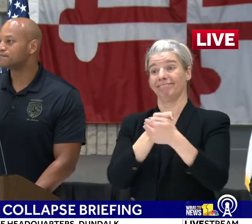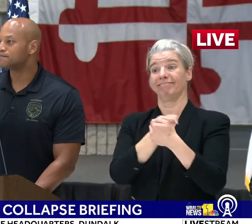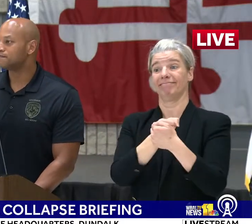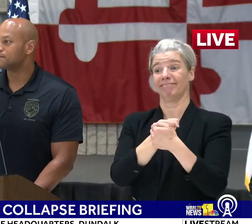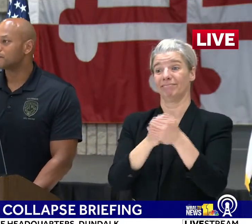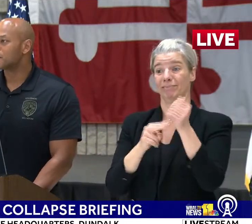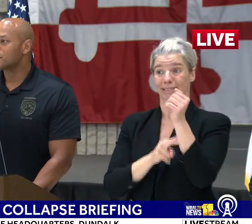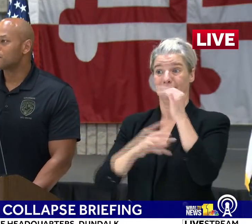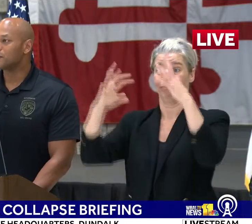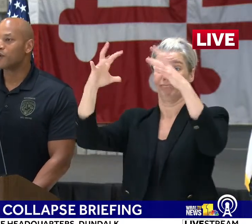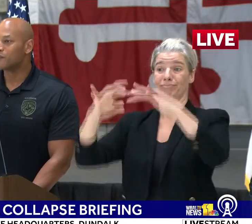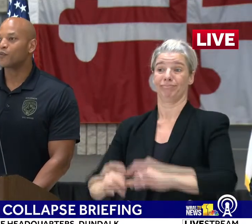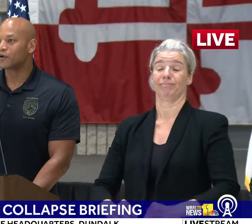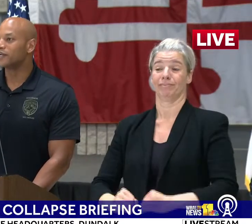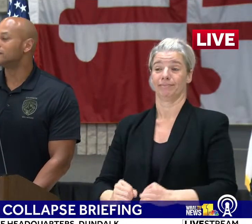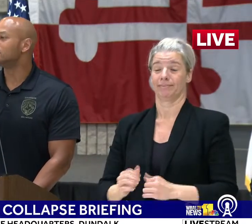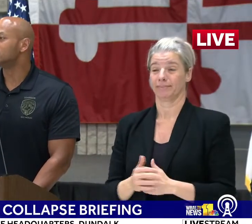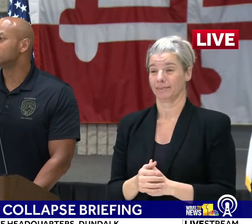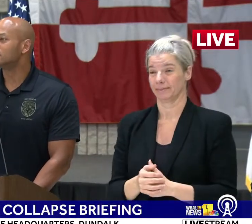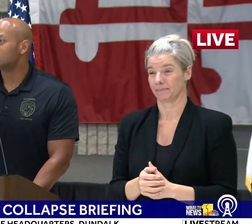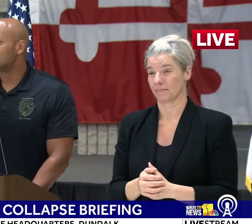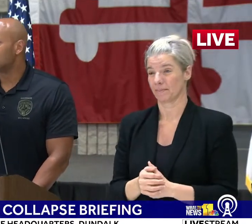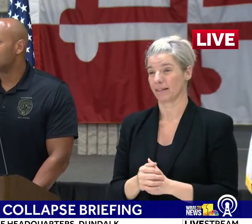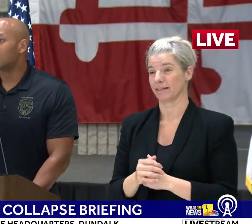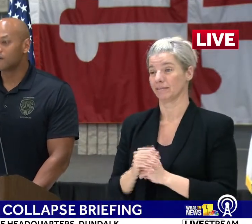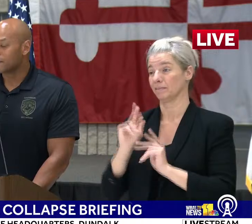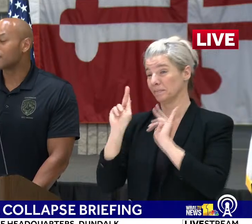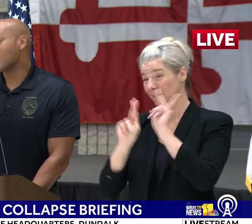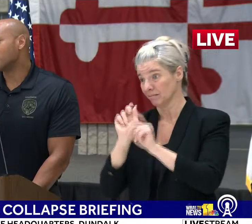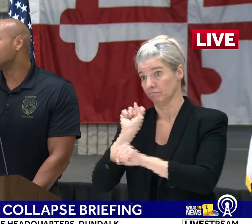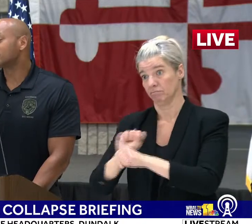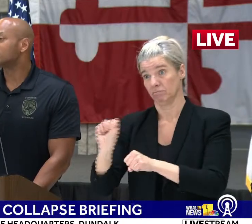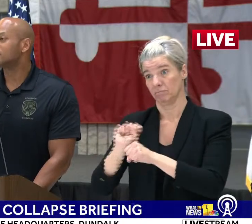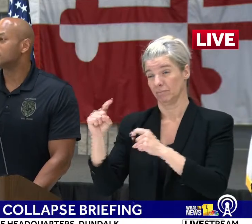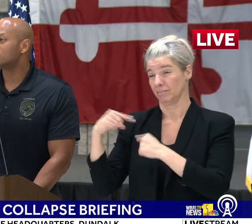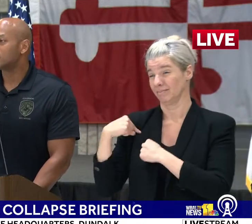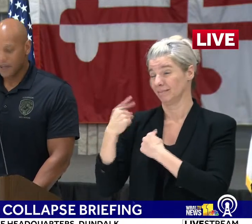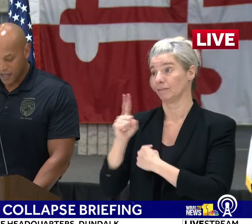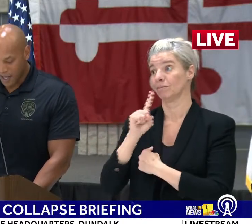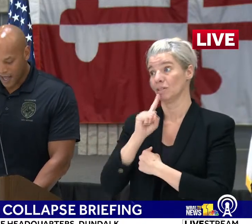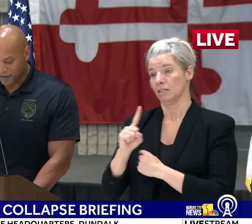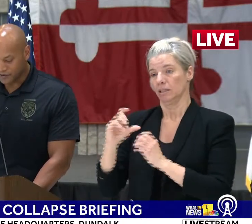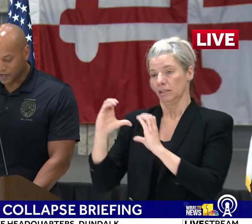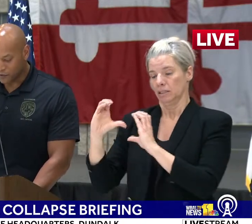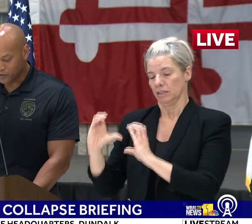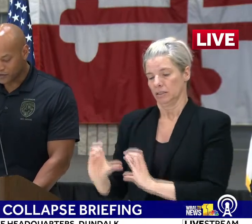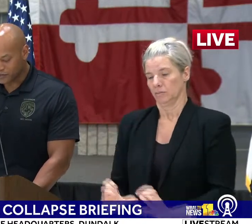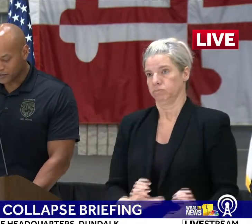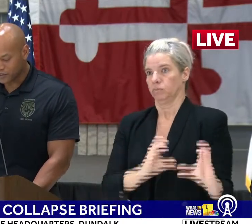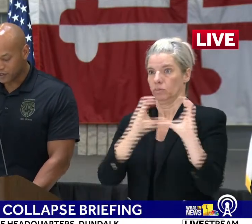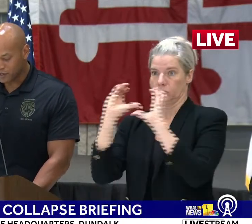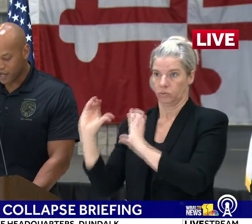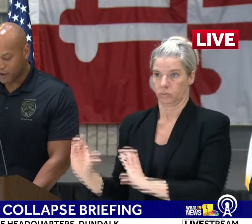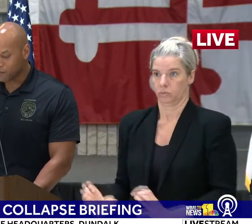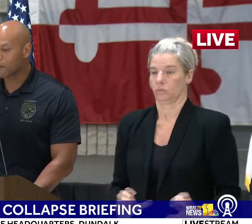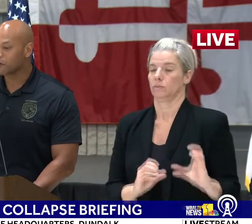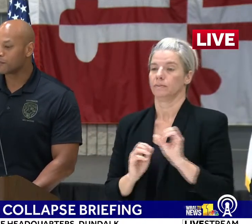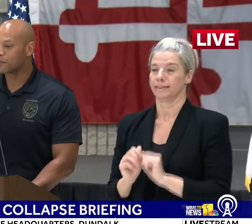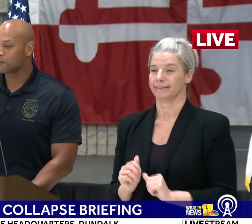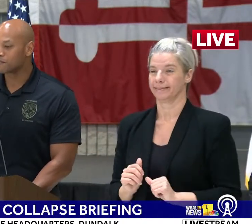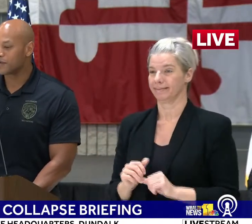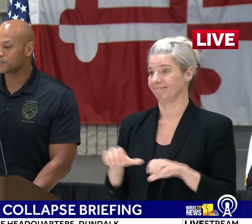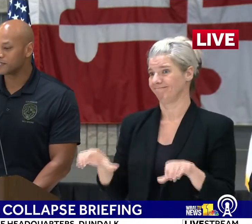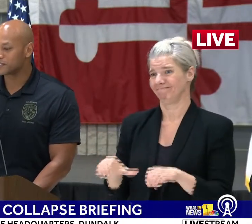Key Bridge. People have been working around the clock on this and have done it with